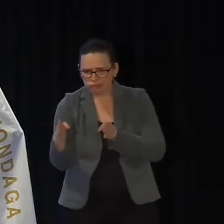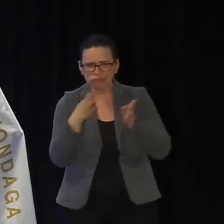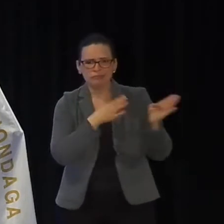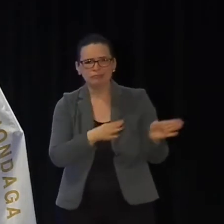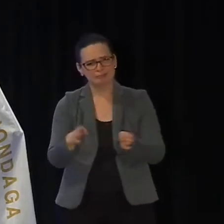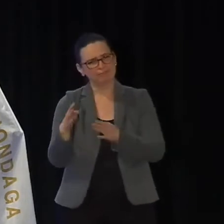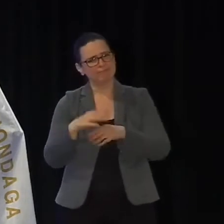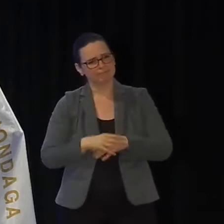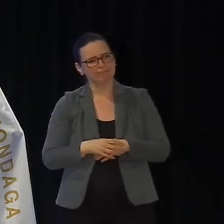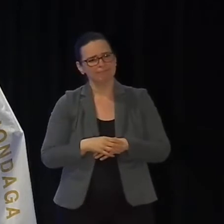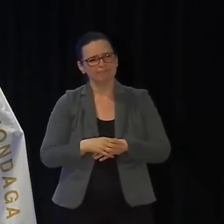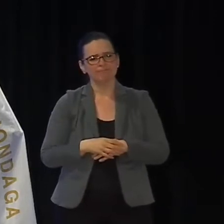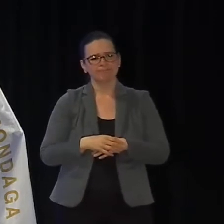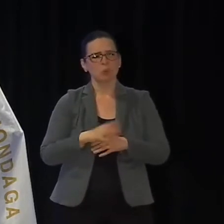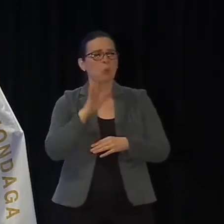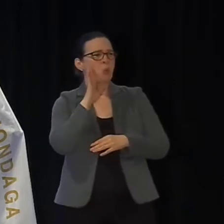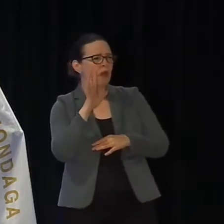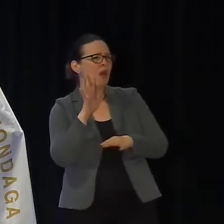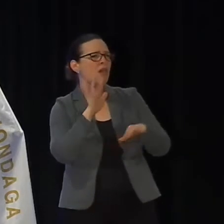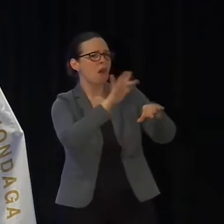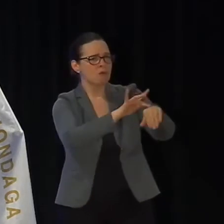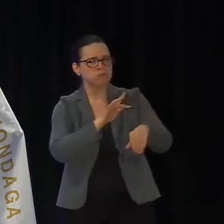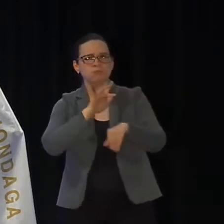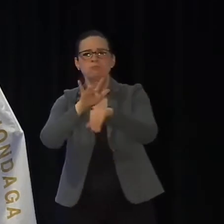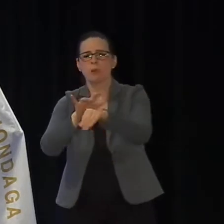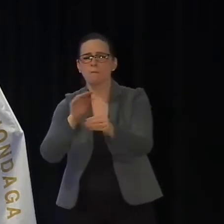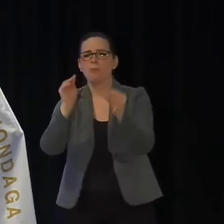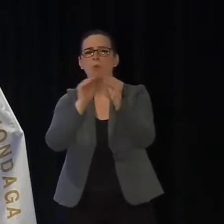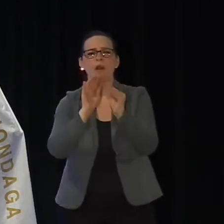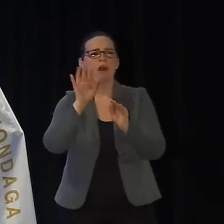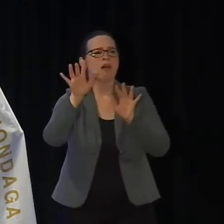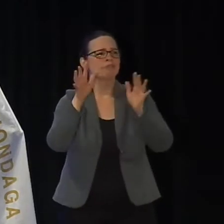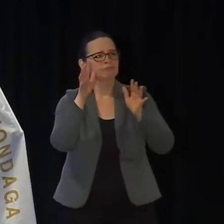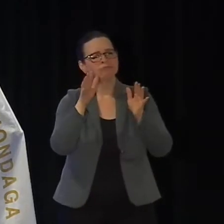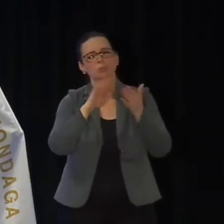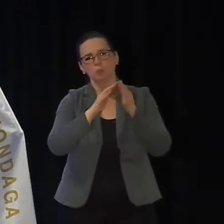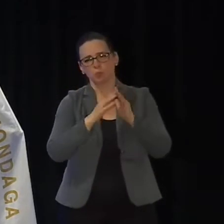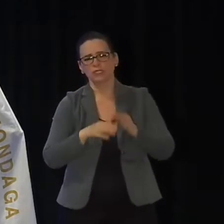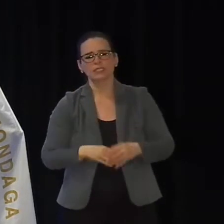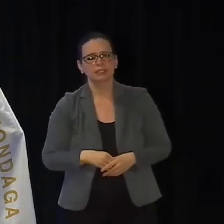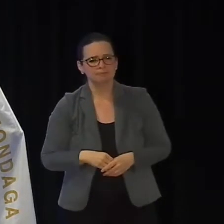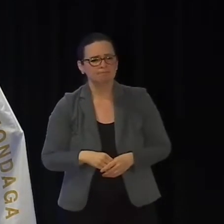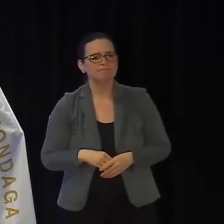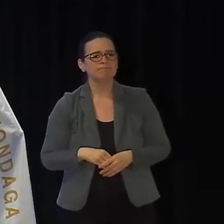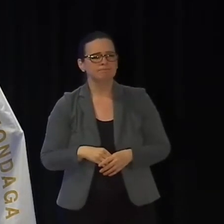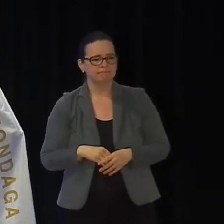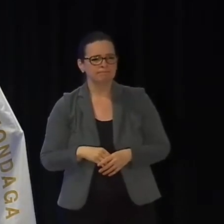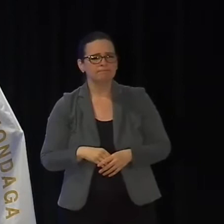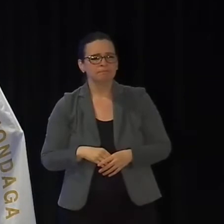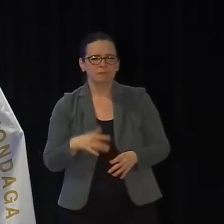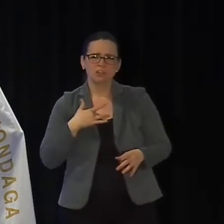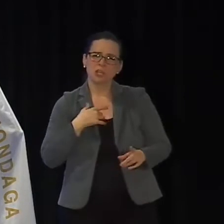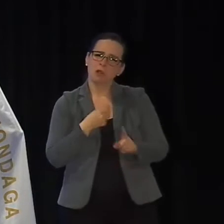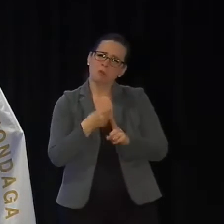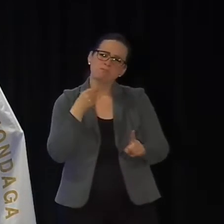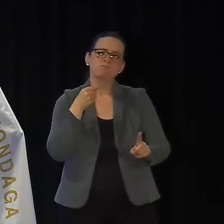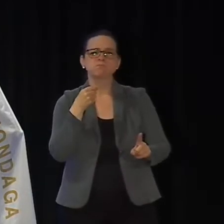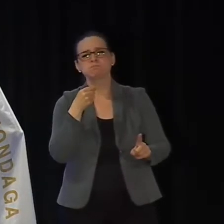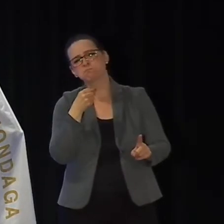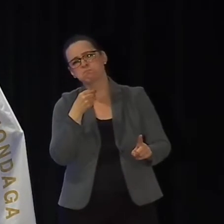out in the community more, especially when we get to that point where we feel